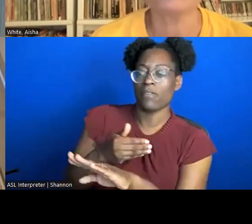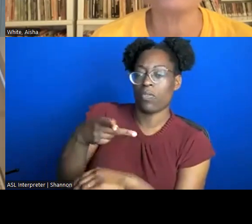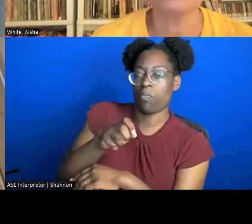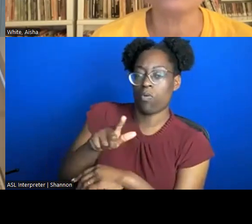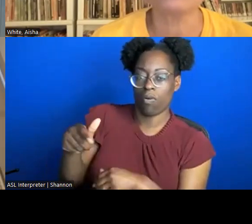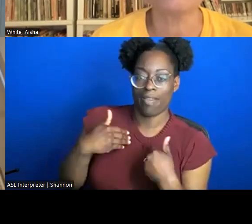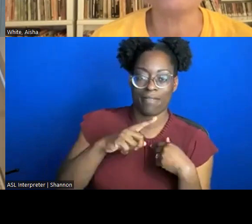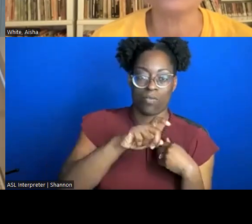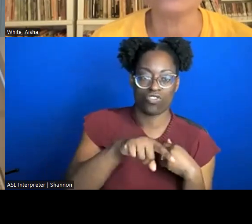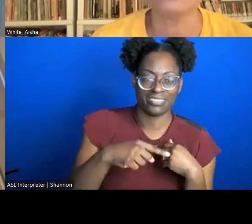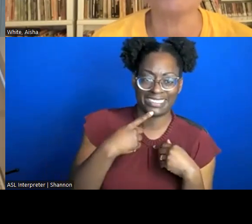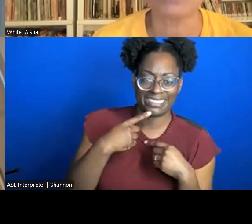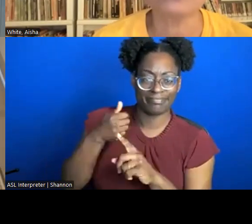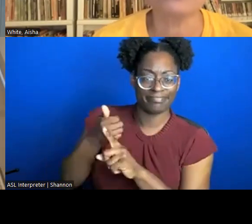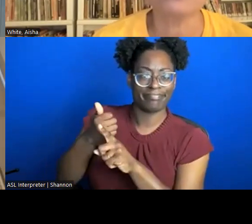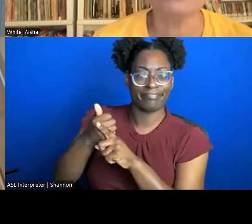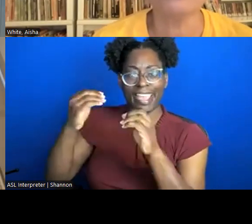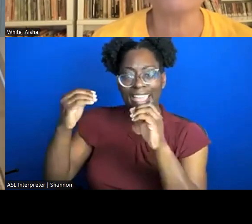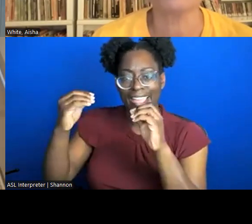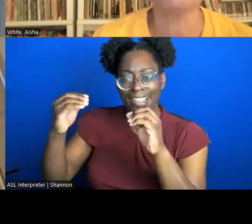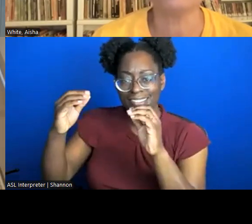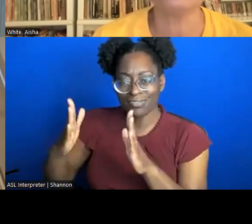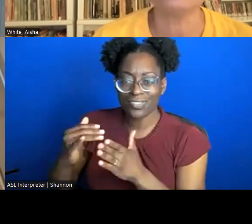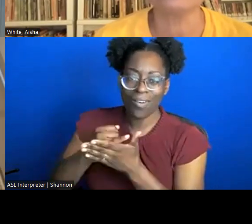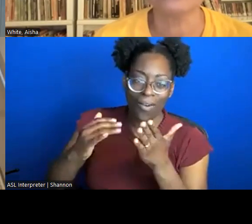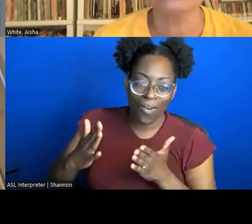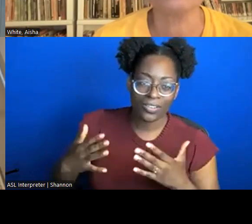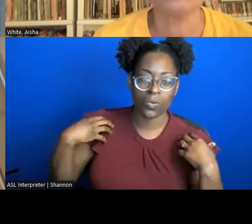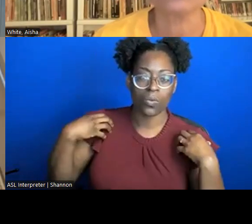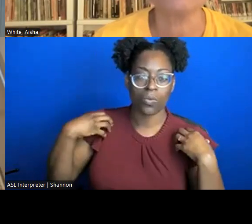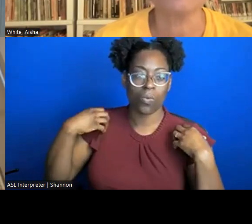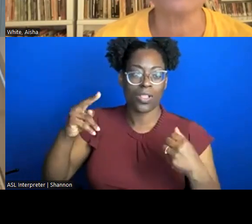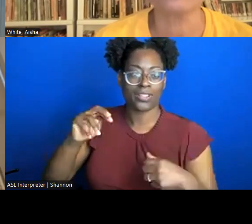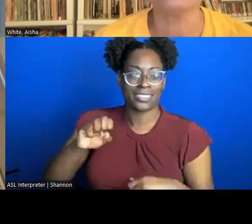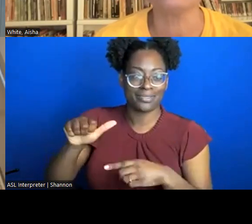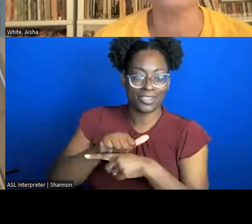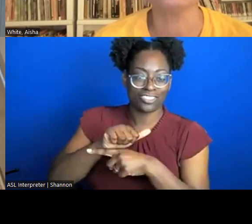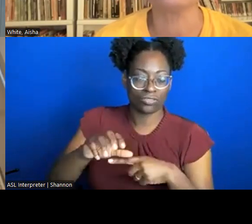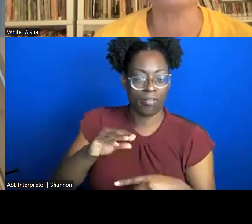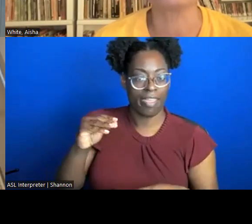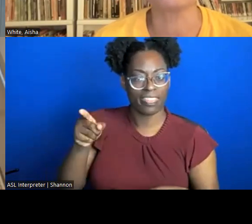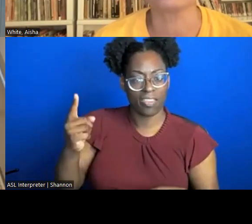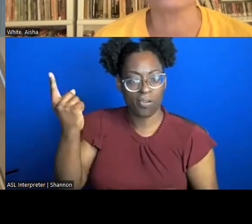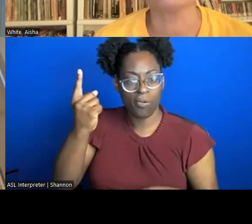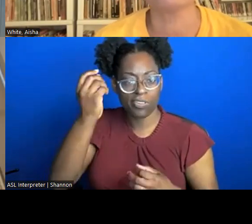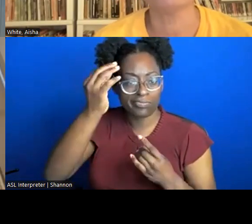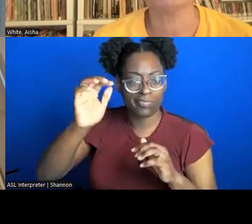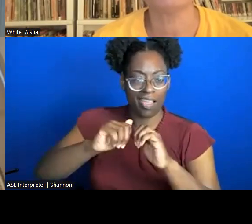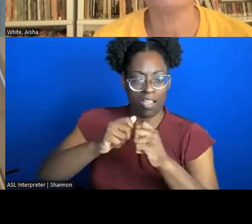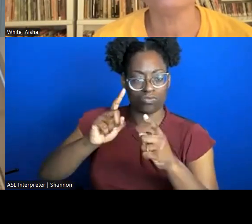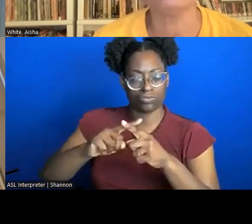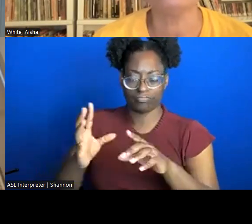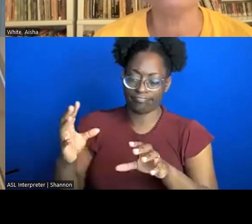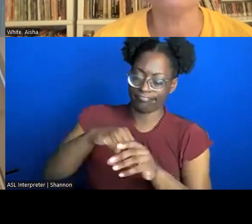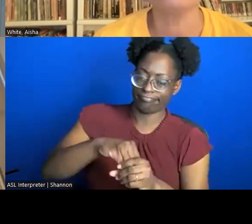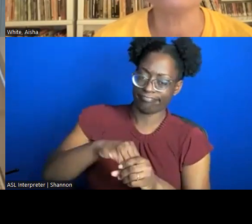your thoughts on this? Have you seen it in practice? Are there recommendations, especially for early education? So they're looking at